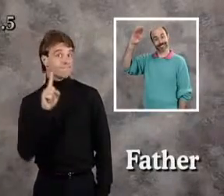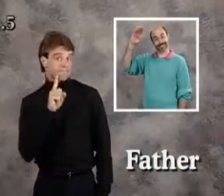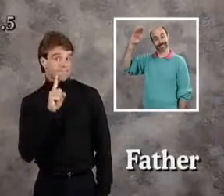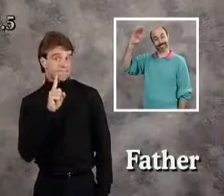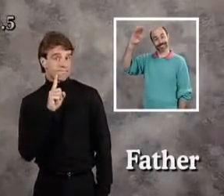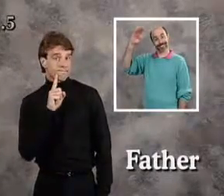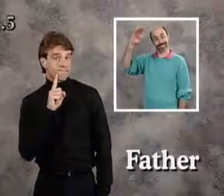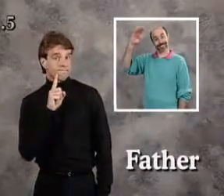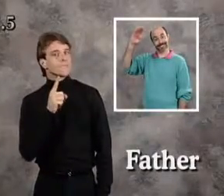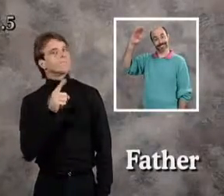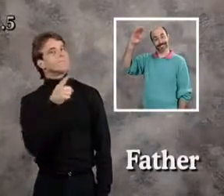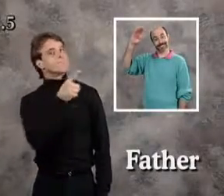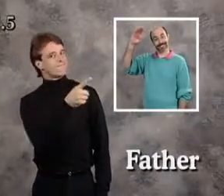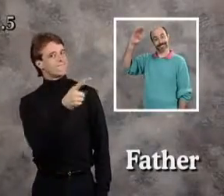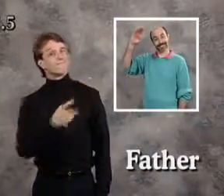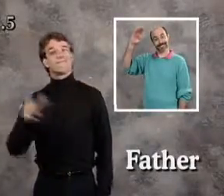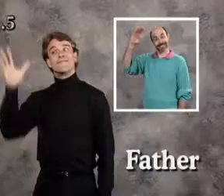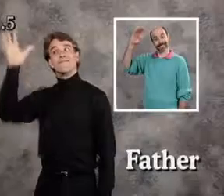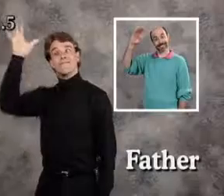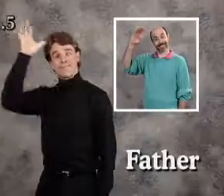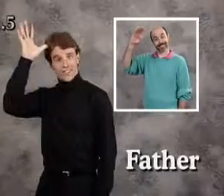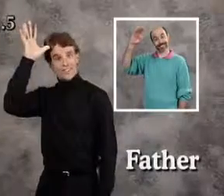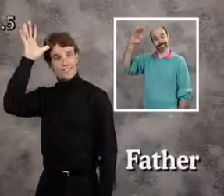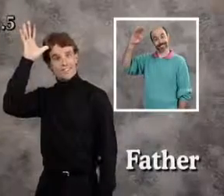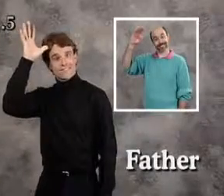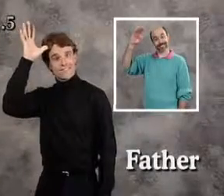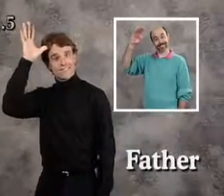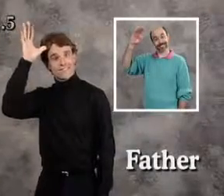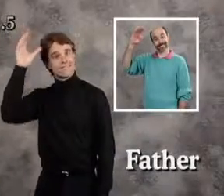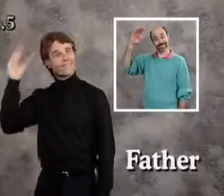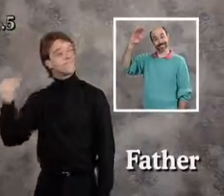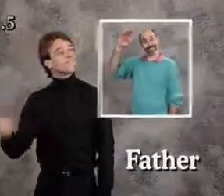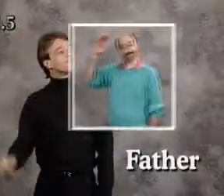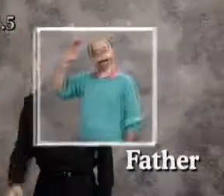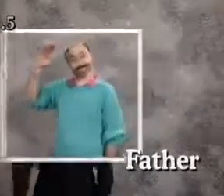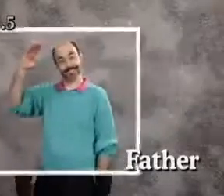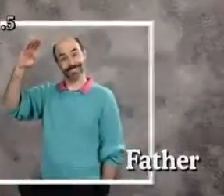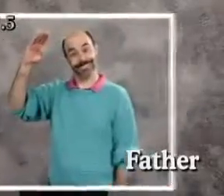He is deaf. He is the father.